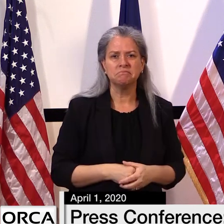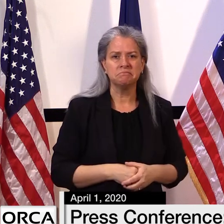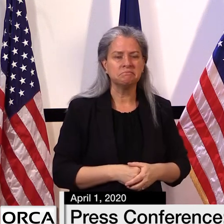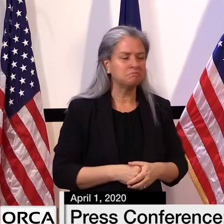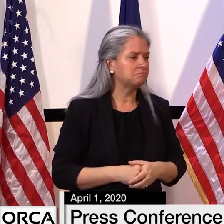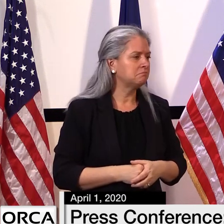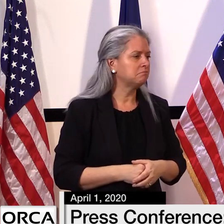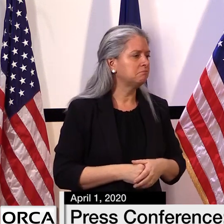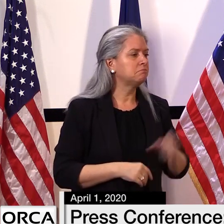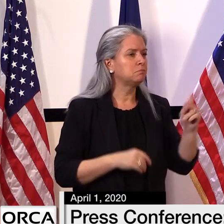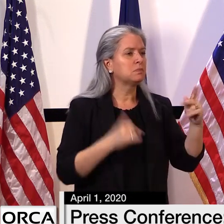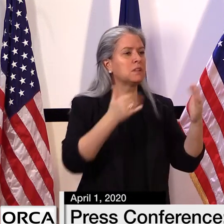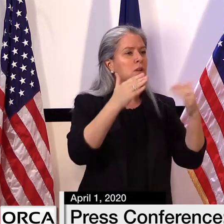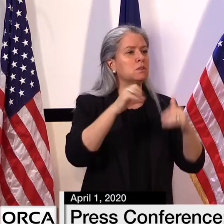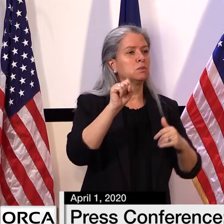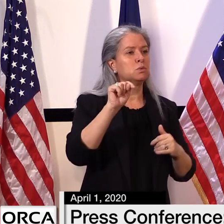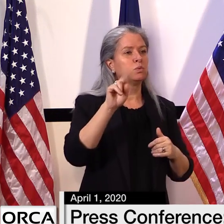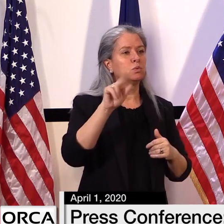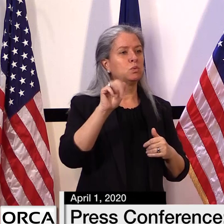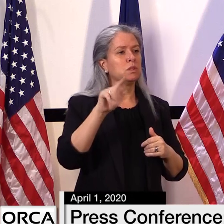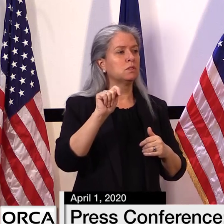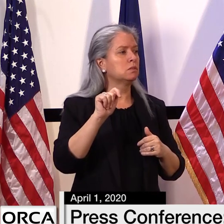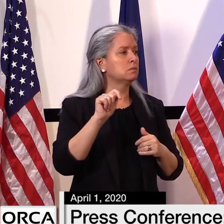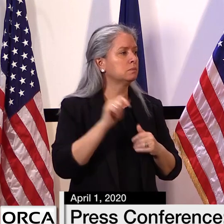All right, Stuart.